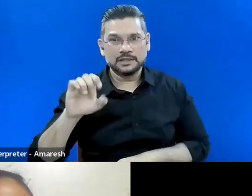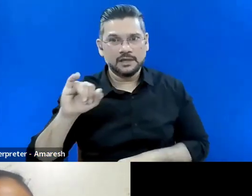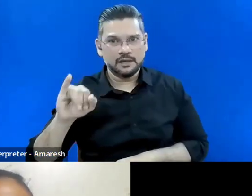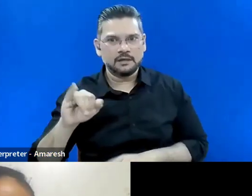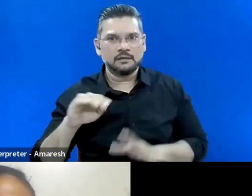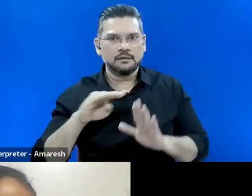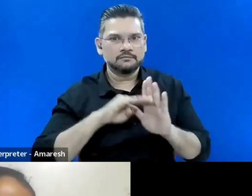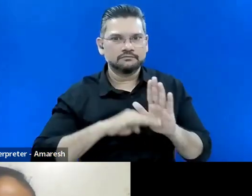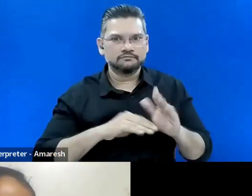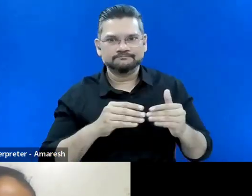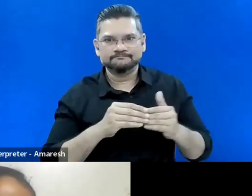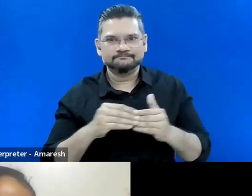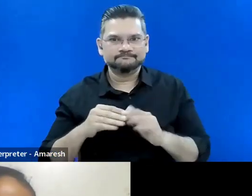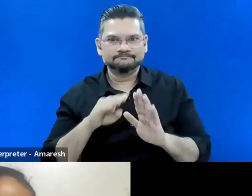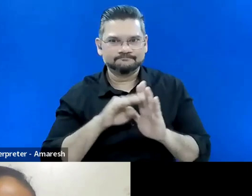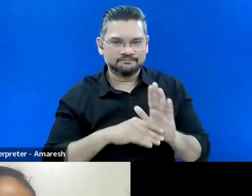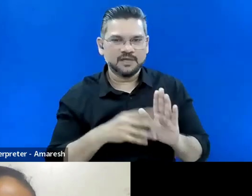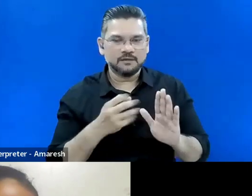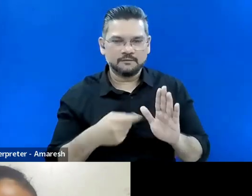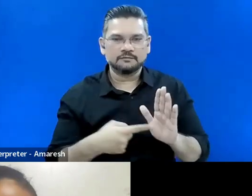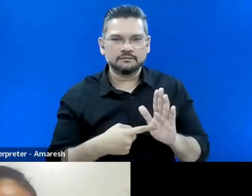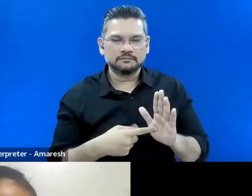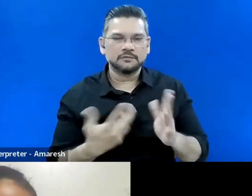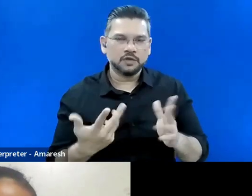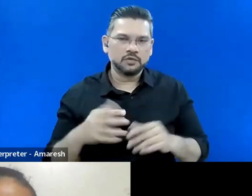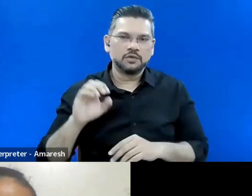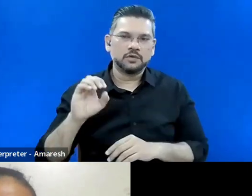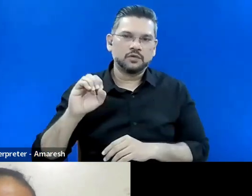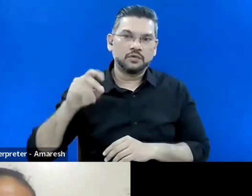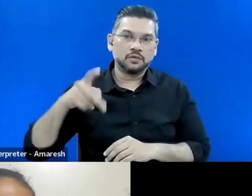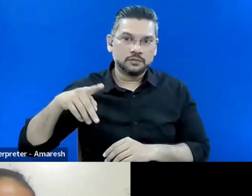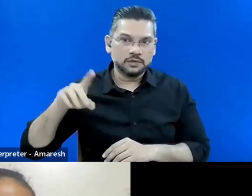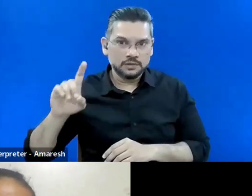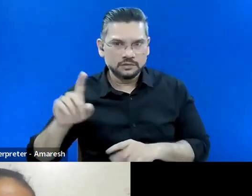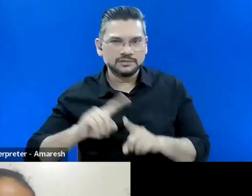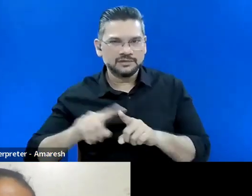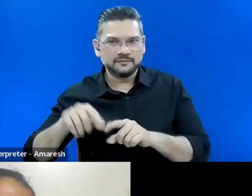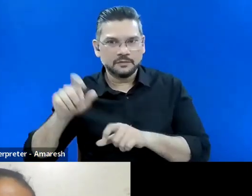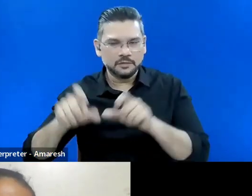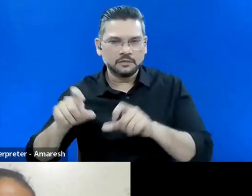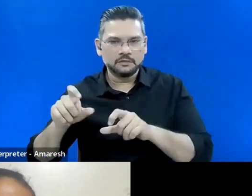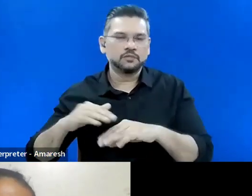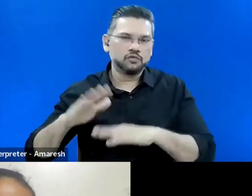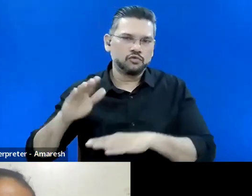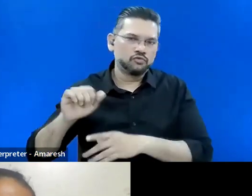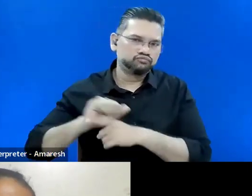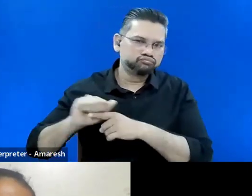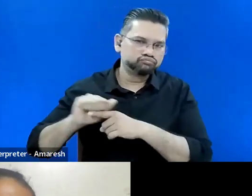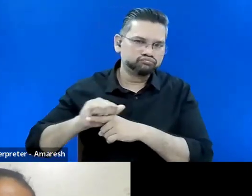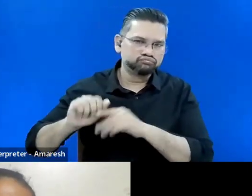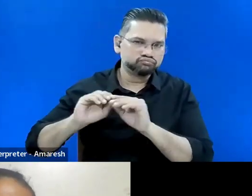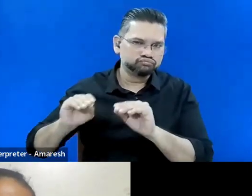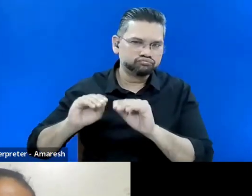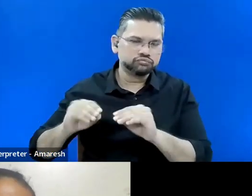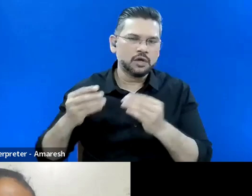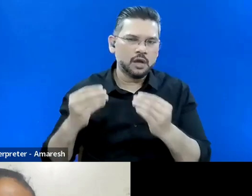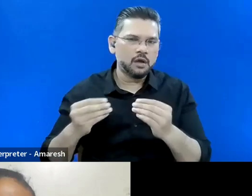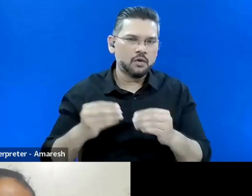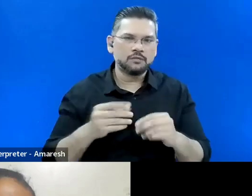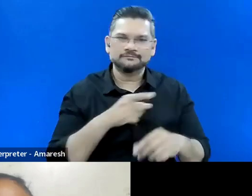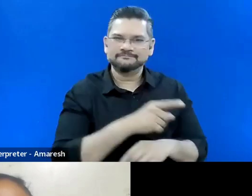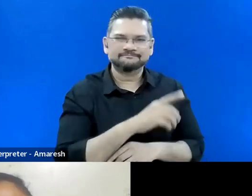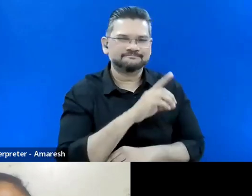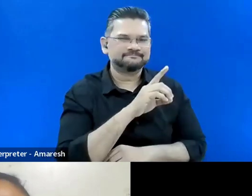should be prepared and trained at the national level to work for deinstitutionalization in different countries.